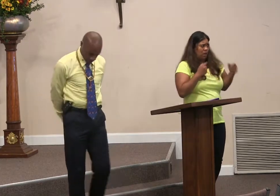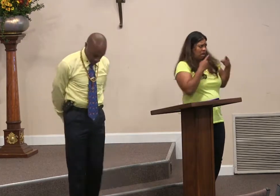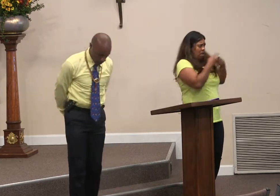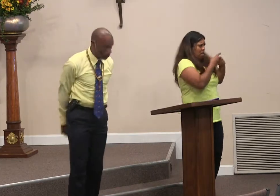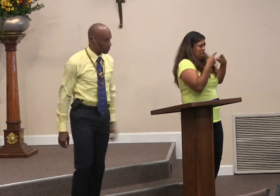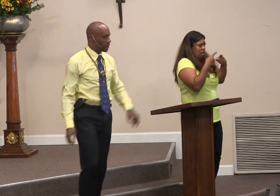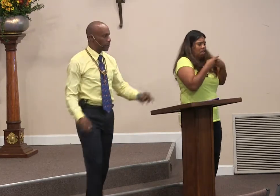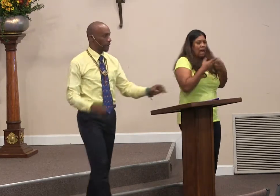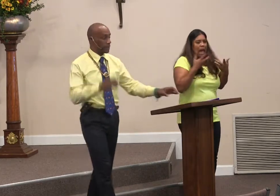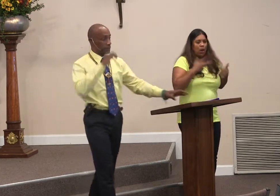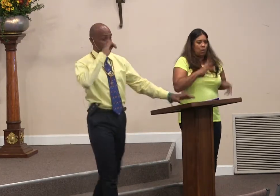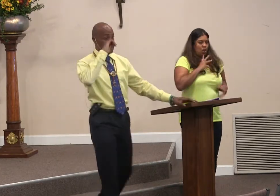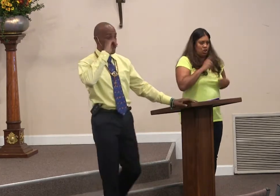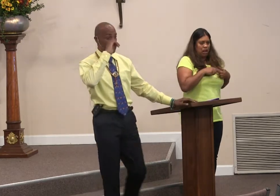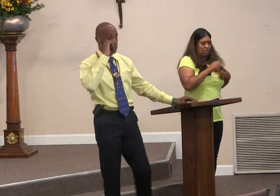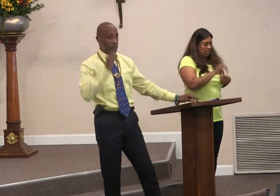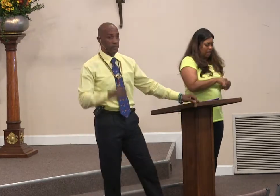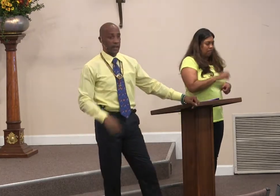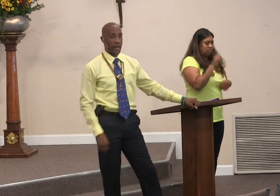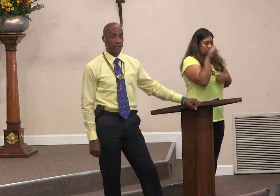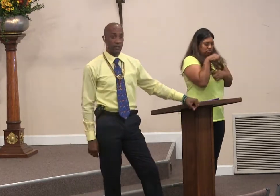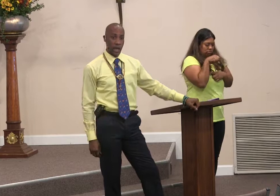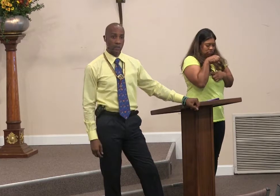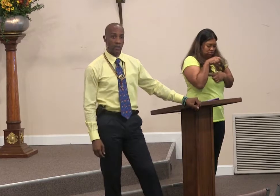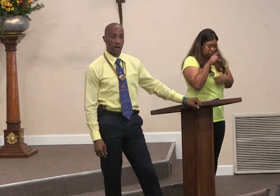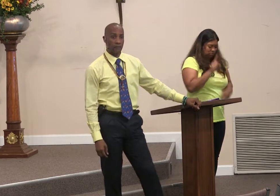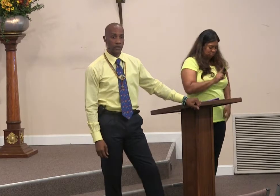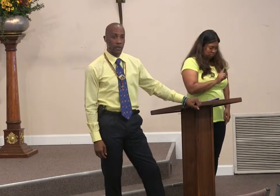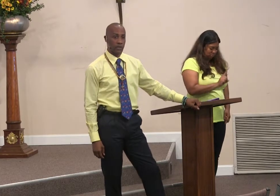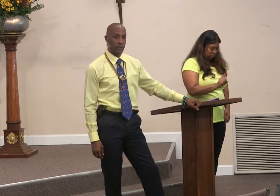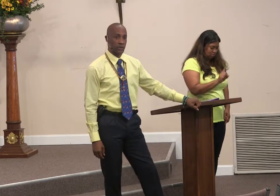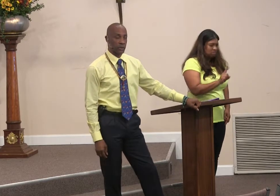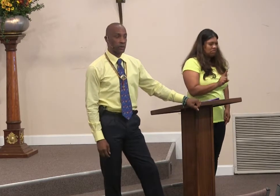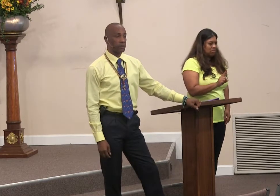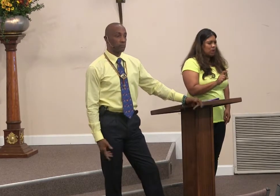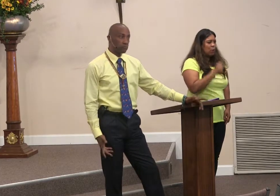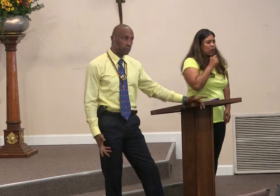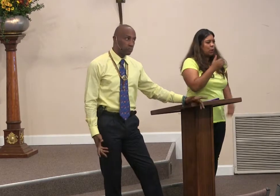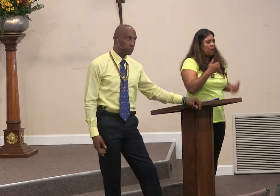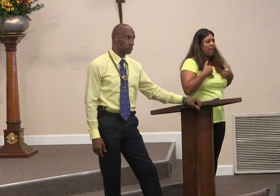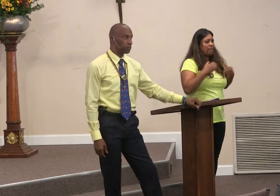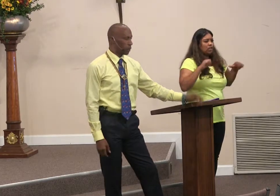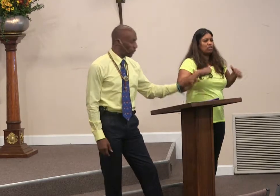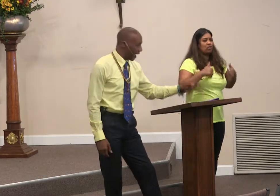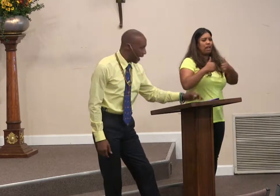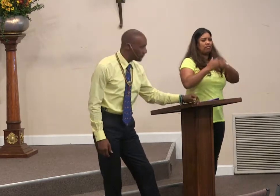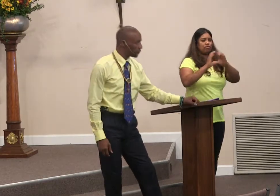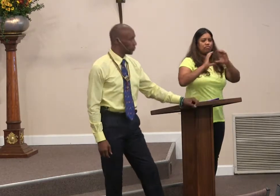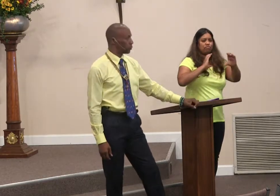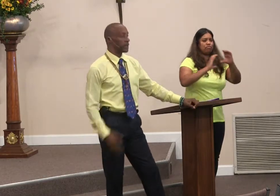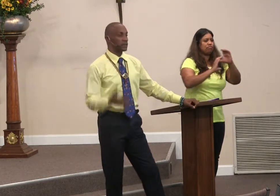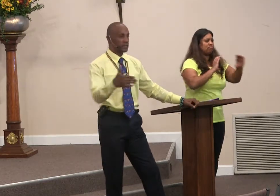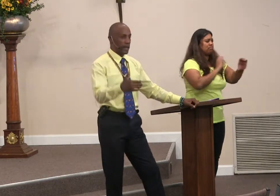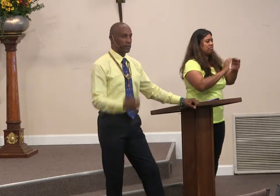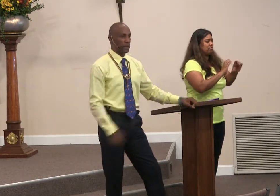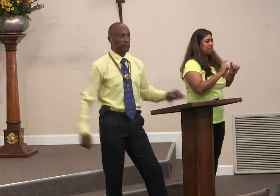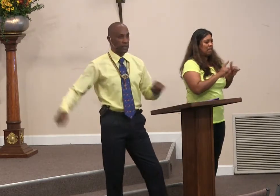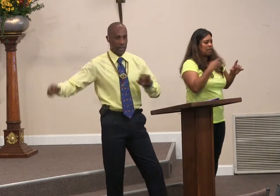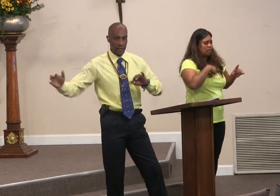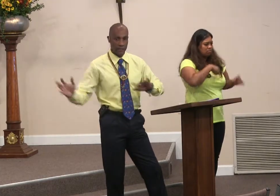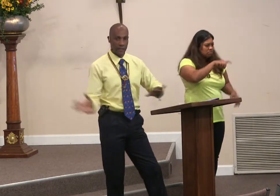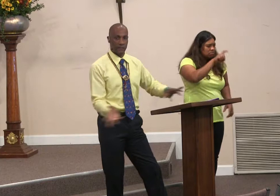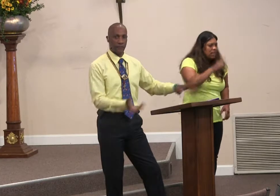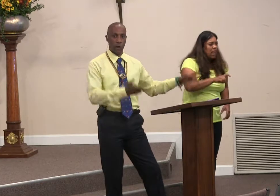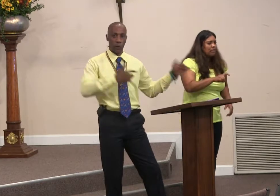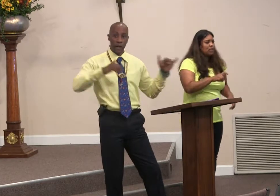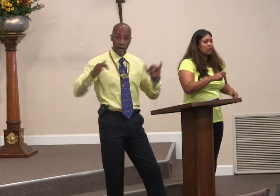I don't want to talk about that. And we bury our heads in the sand rather than having challenging conversations. But we have to step into